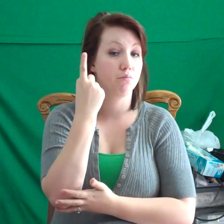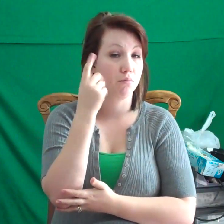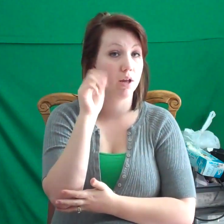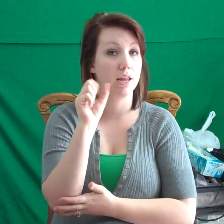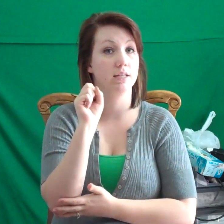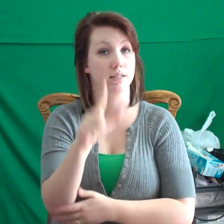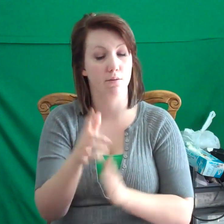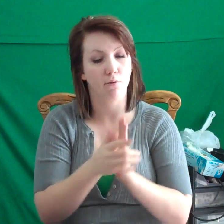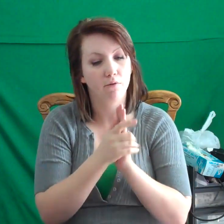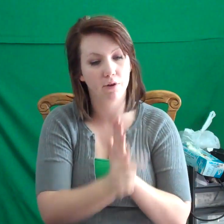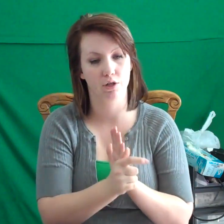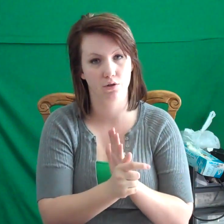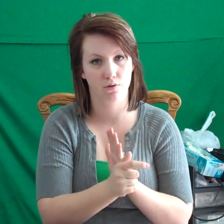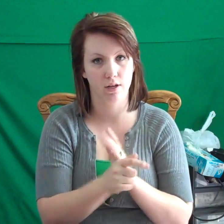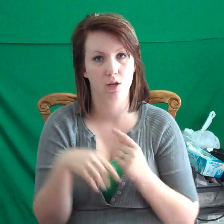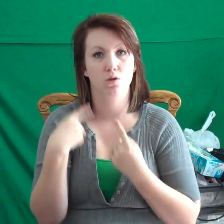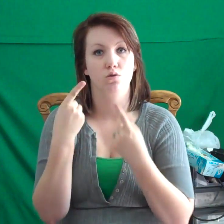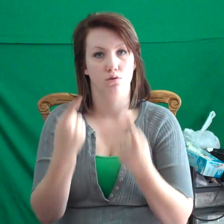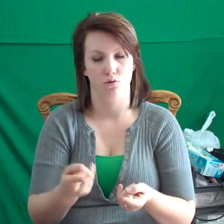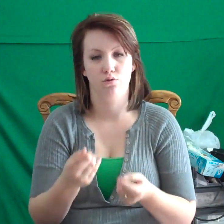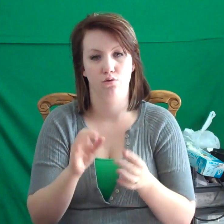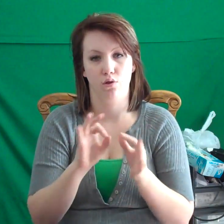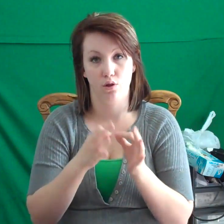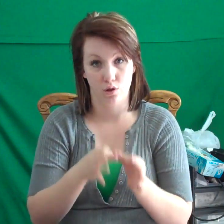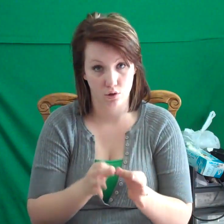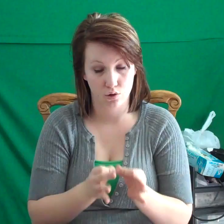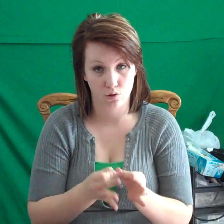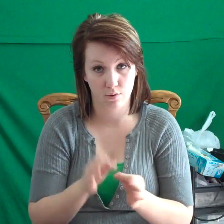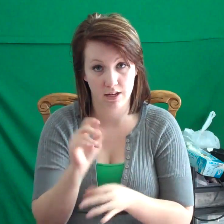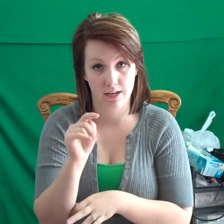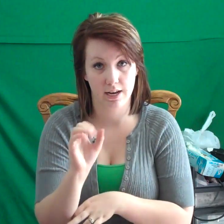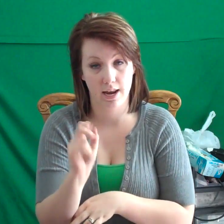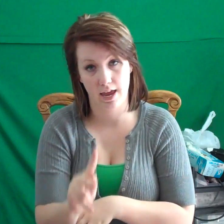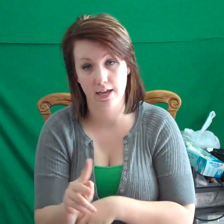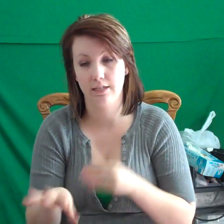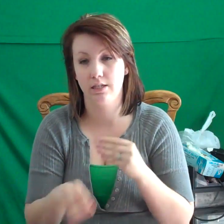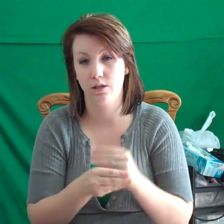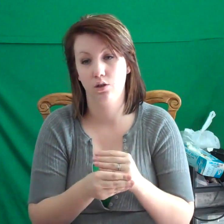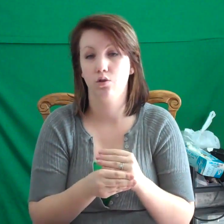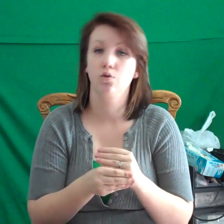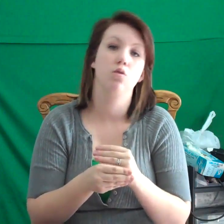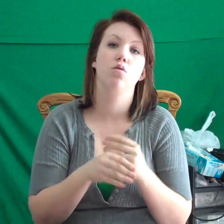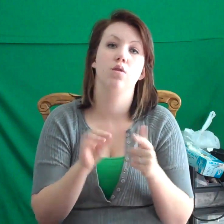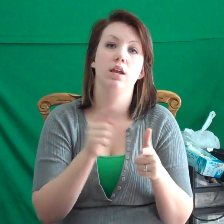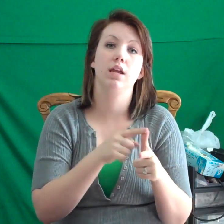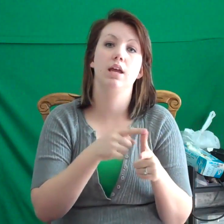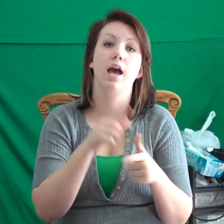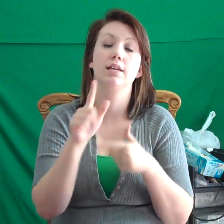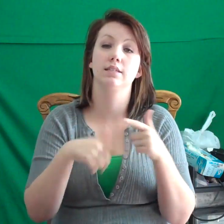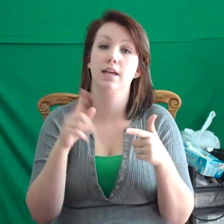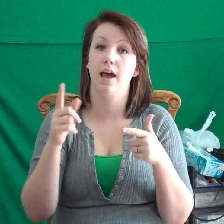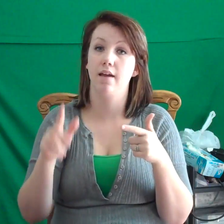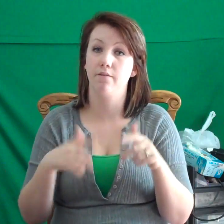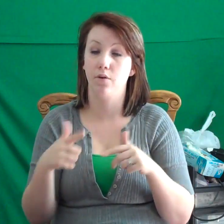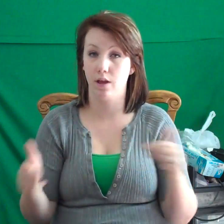during the interpreting task, including sign vocabulary, choice and sign modification to show variation in meaning